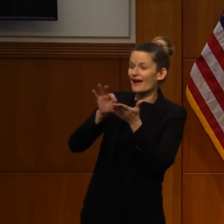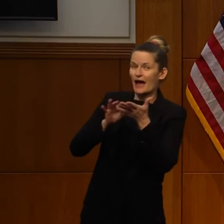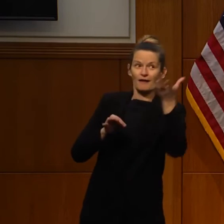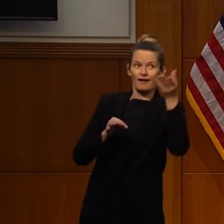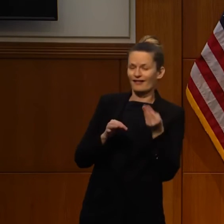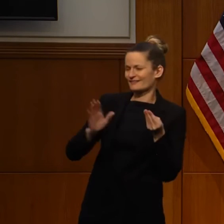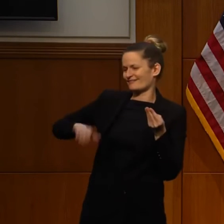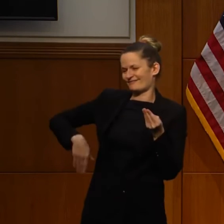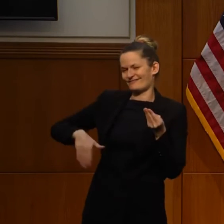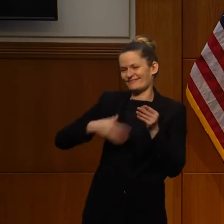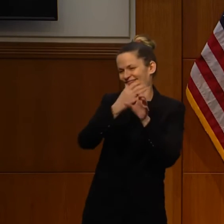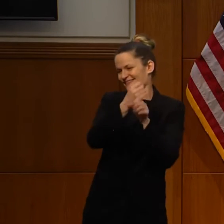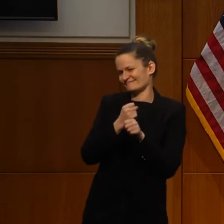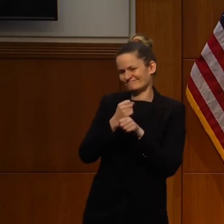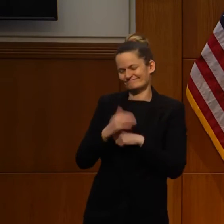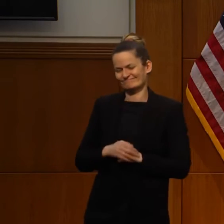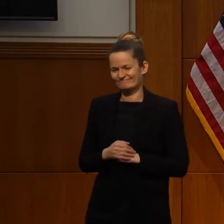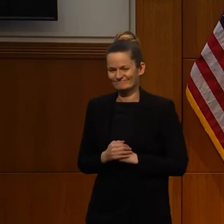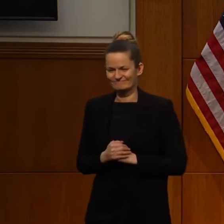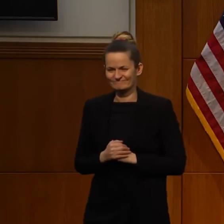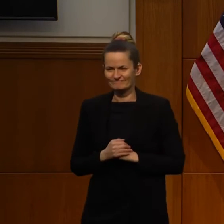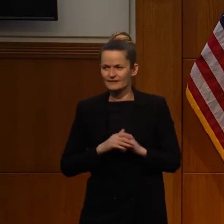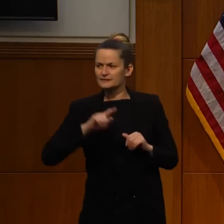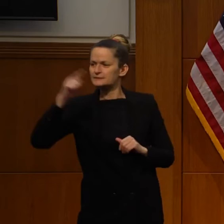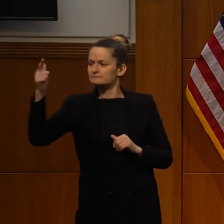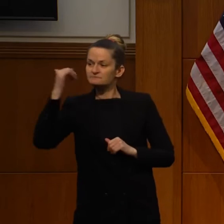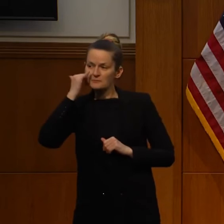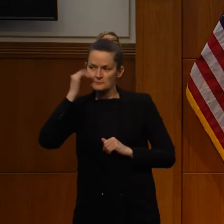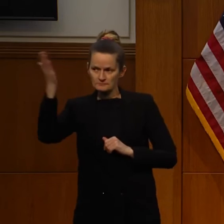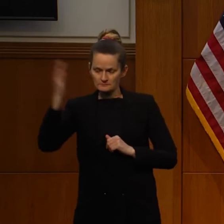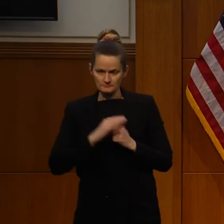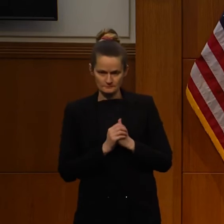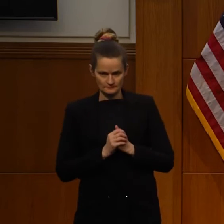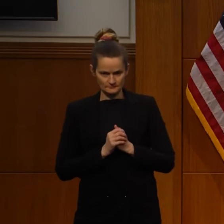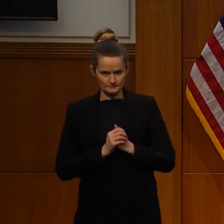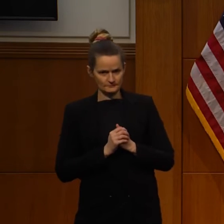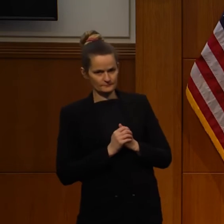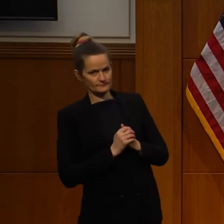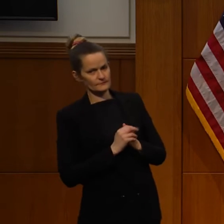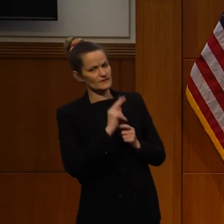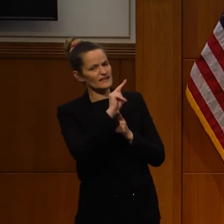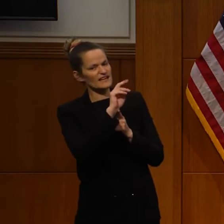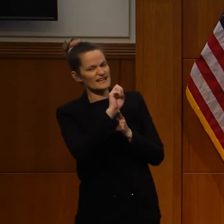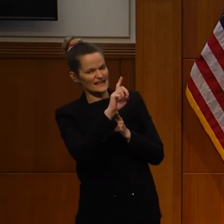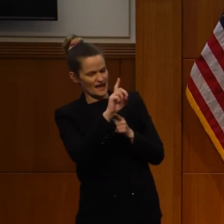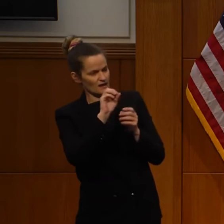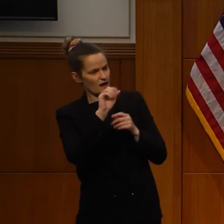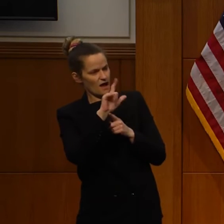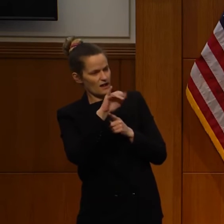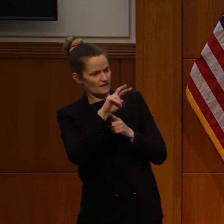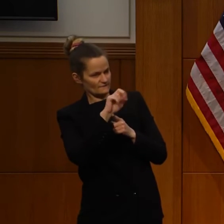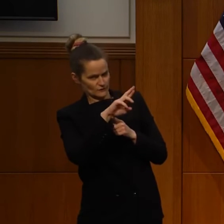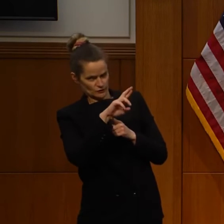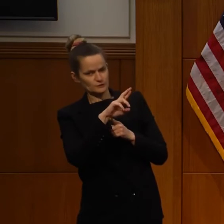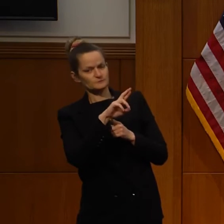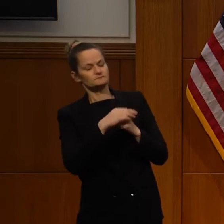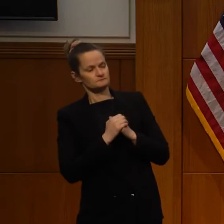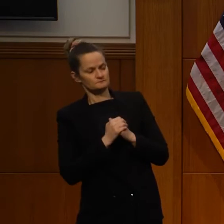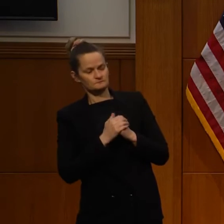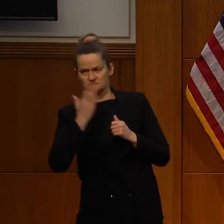Next up, we have Ned Oliver with Axios Richmond. Ned, if you could unmute yourself with *6 to ask your question.